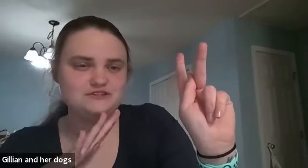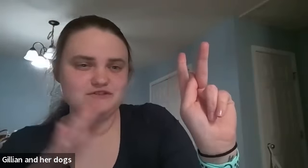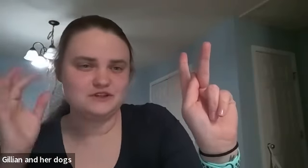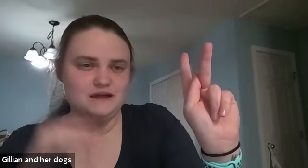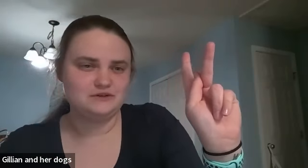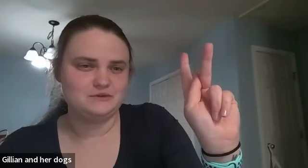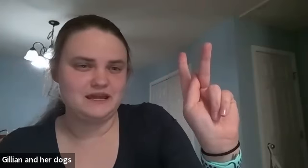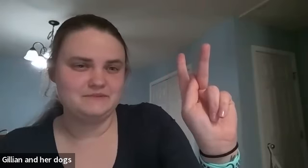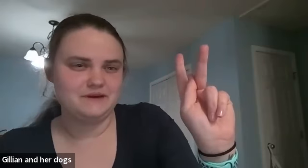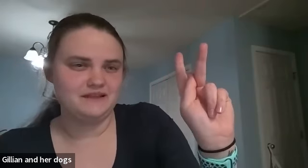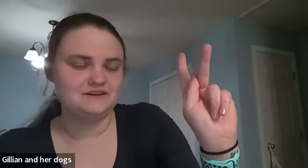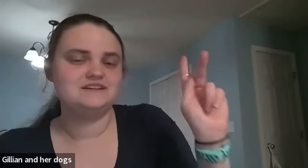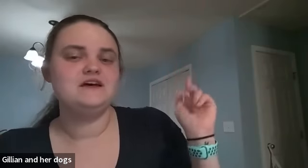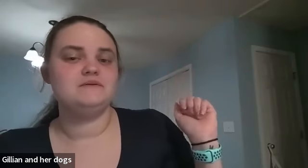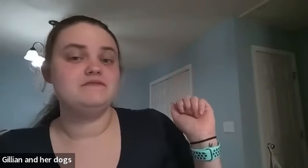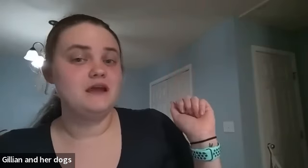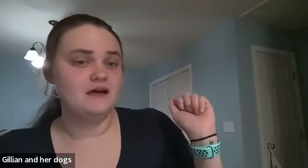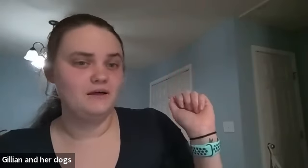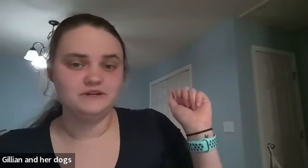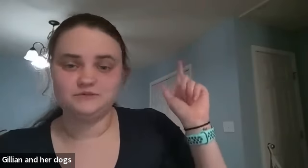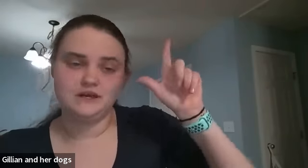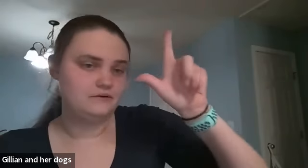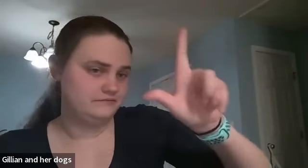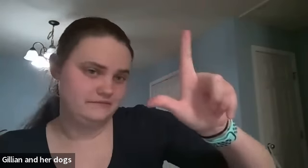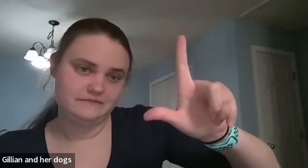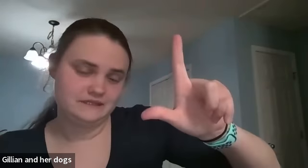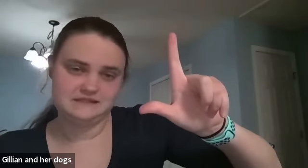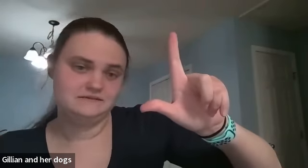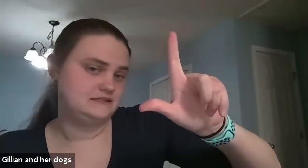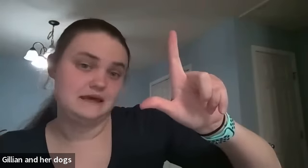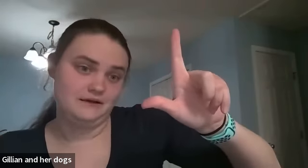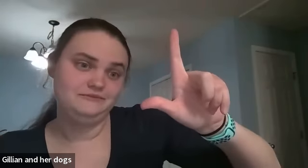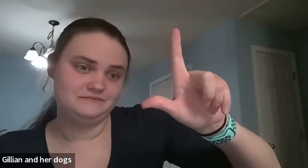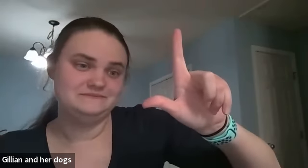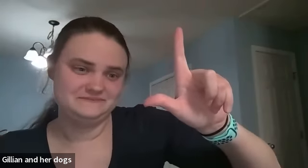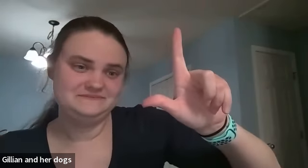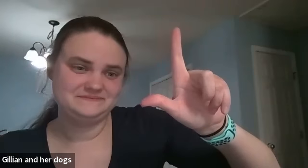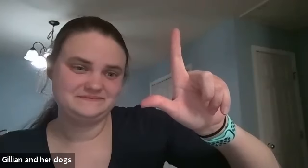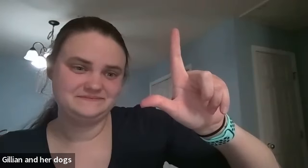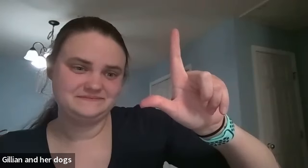so slow, I lose where I am in my letters. And we have our L, which we know is L.